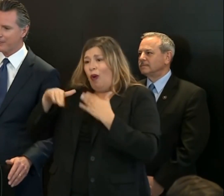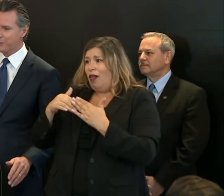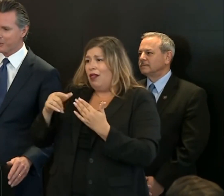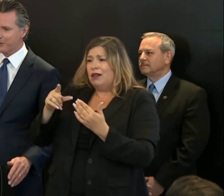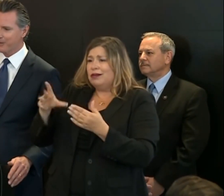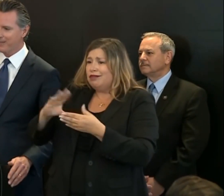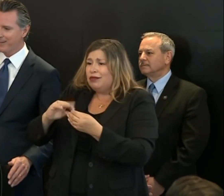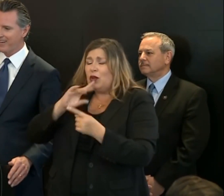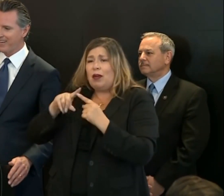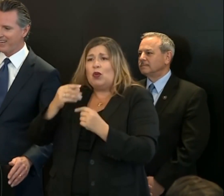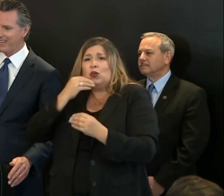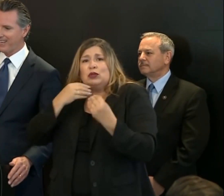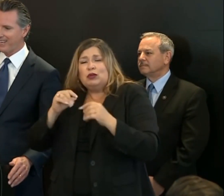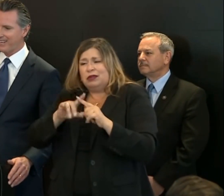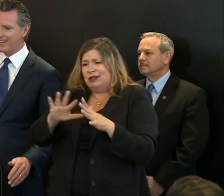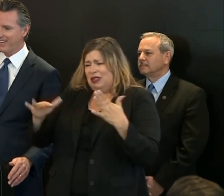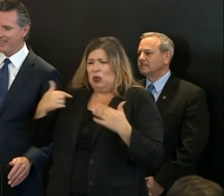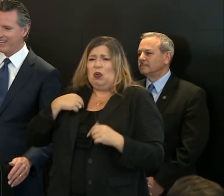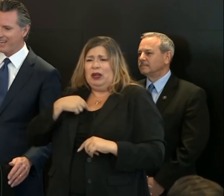considered, I can assure you.